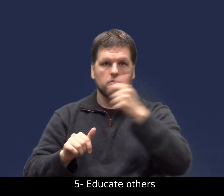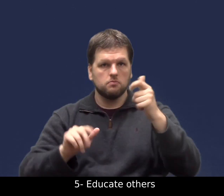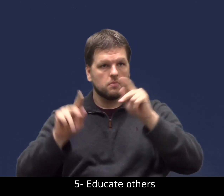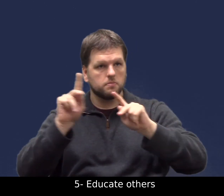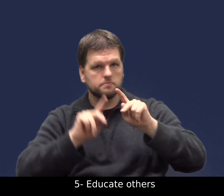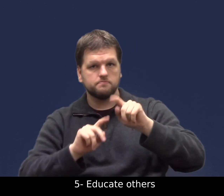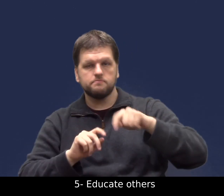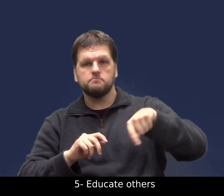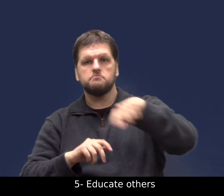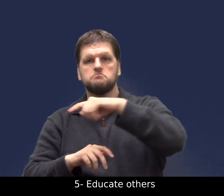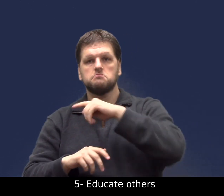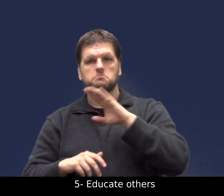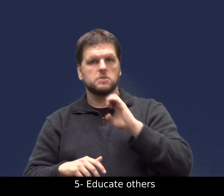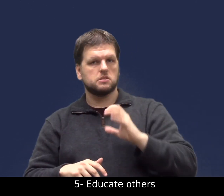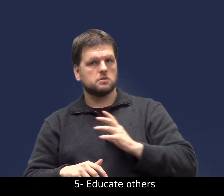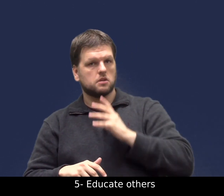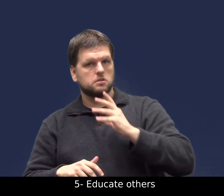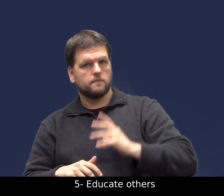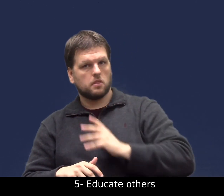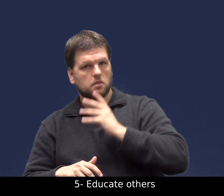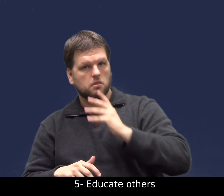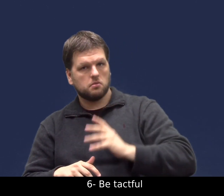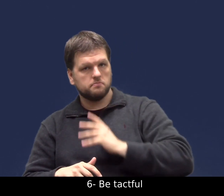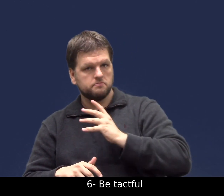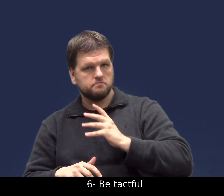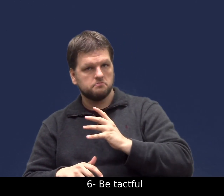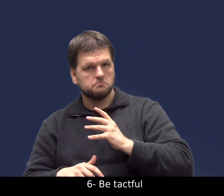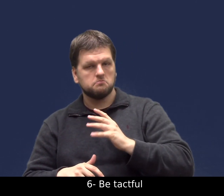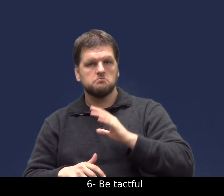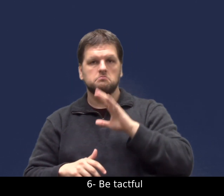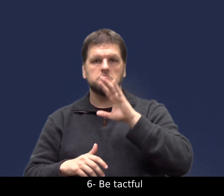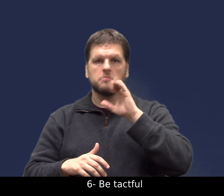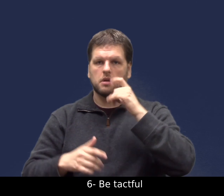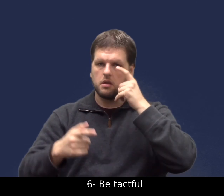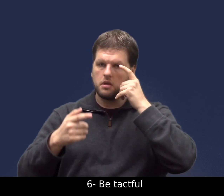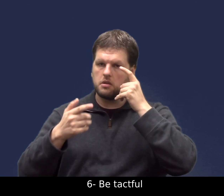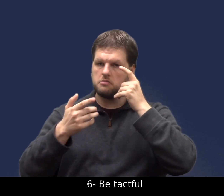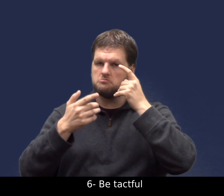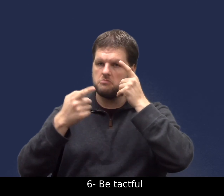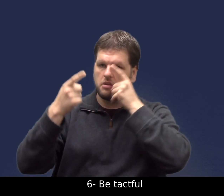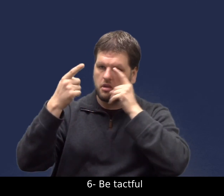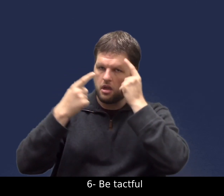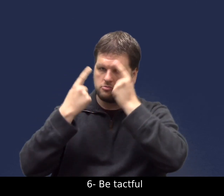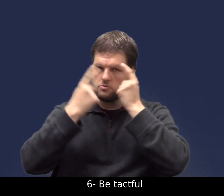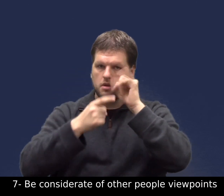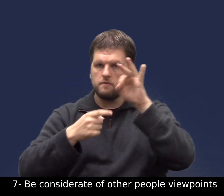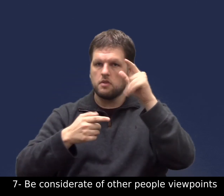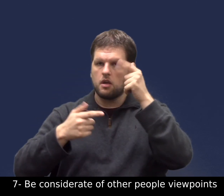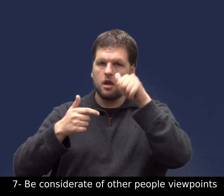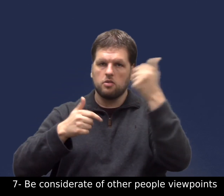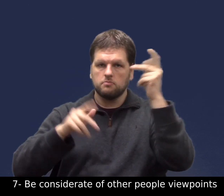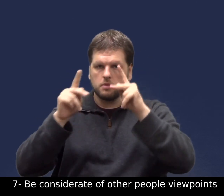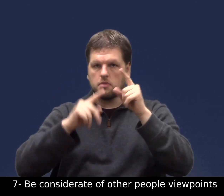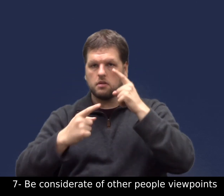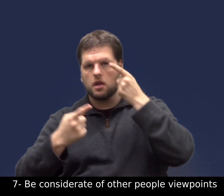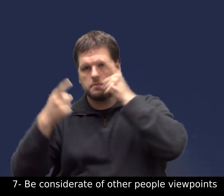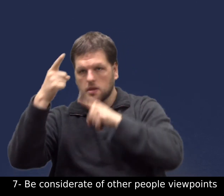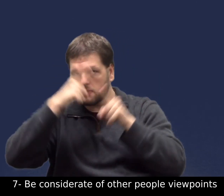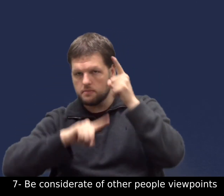5. Educate others. 6. Be tactful. 7. Be considerate